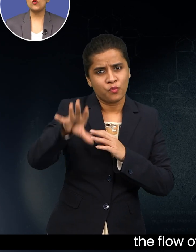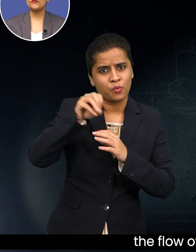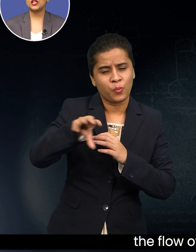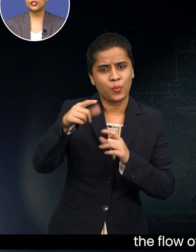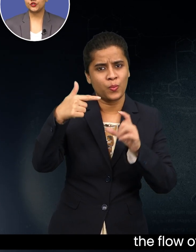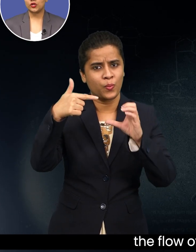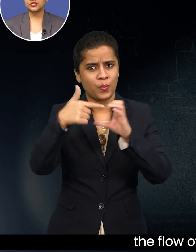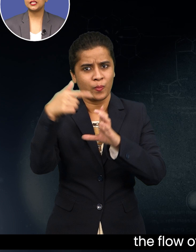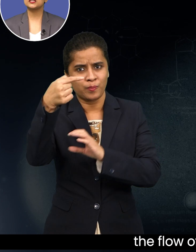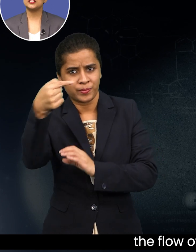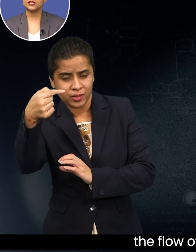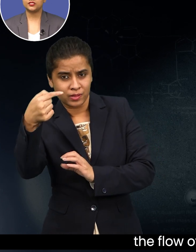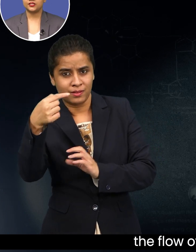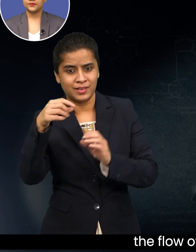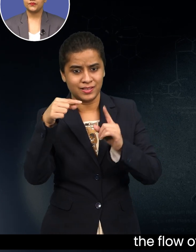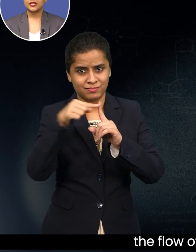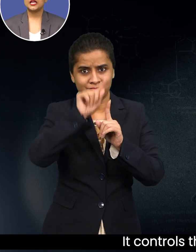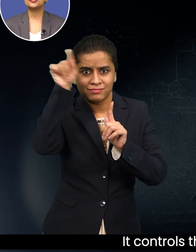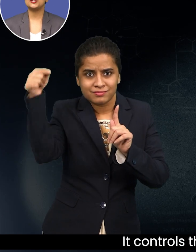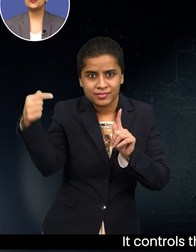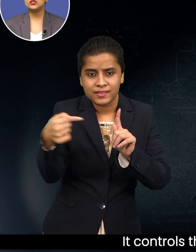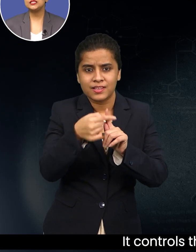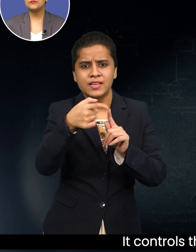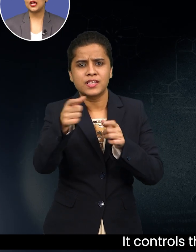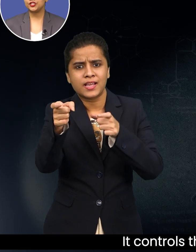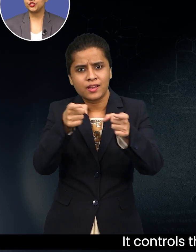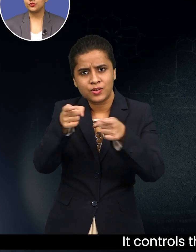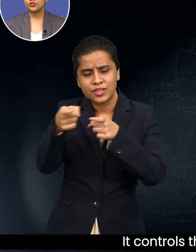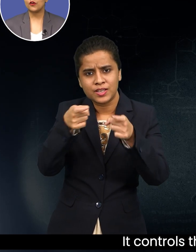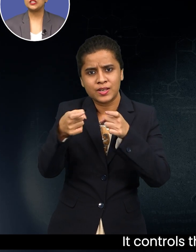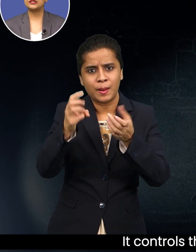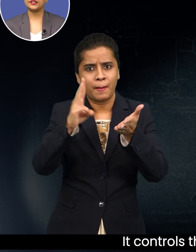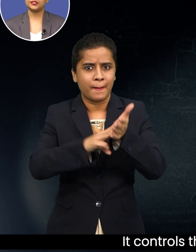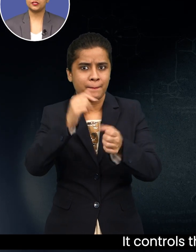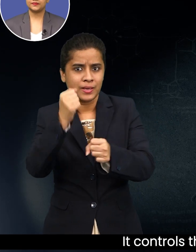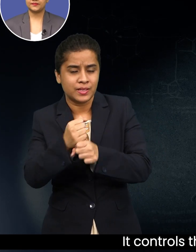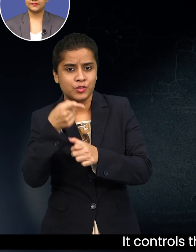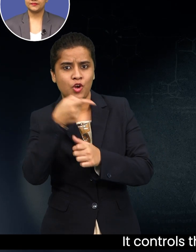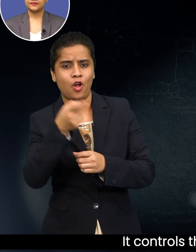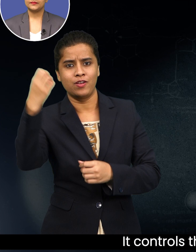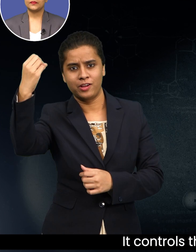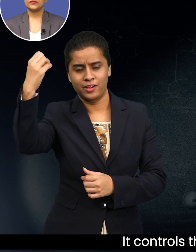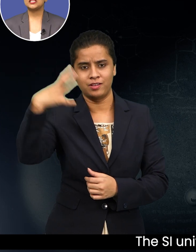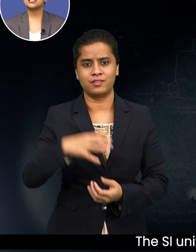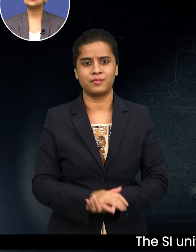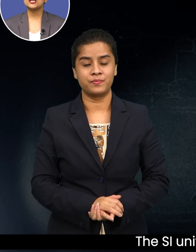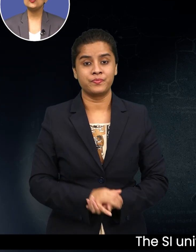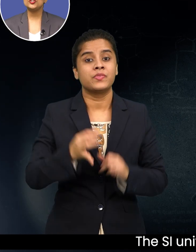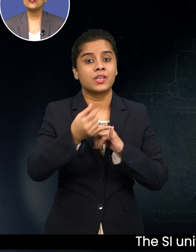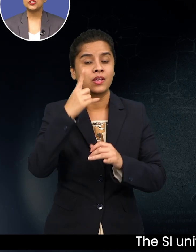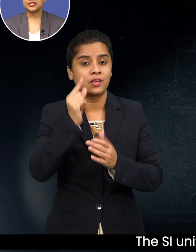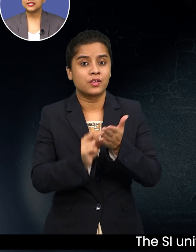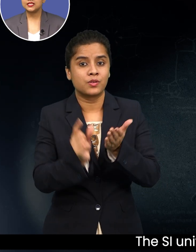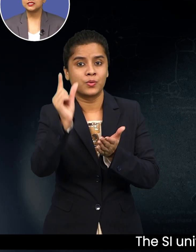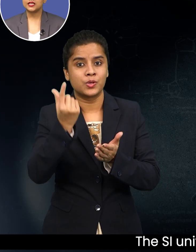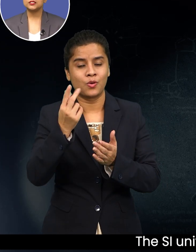the flow of electrons in a conductor. It controls the magnitude of the current. The SI unit